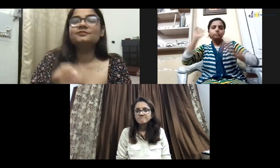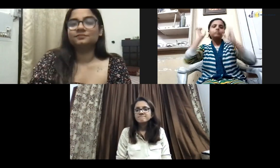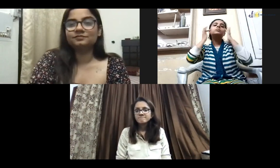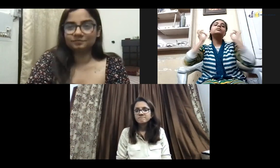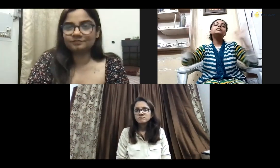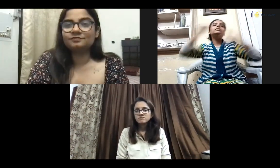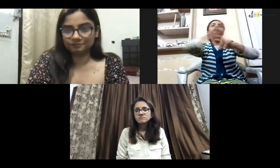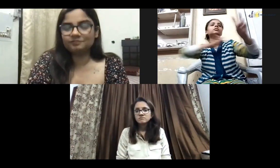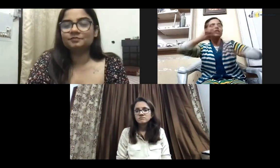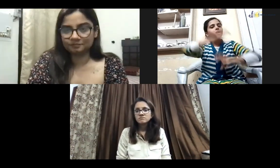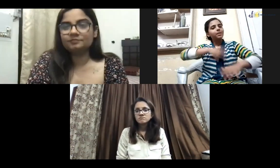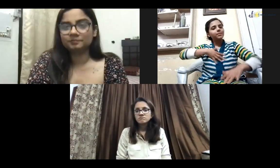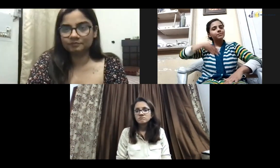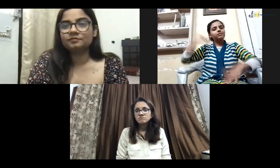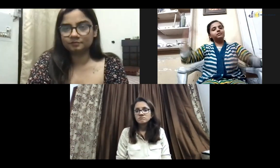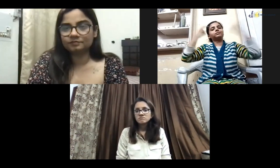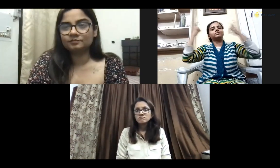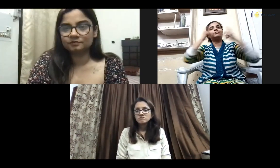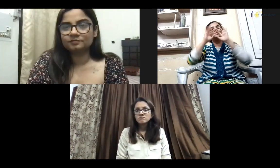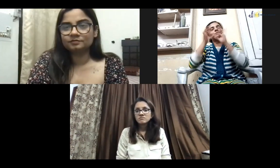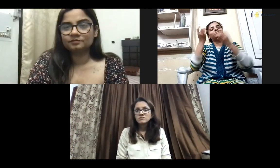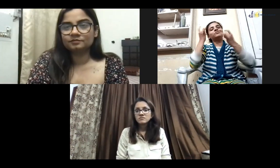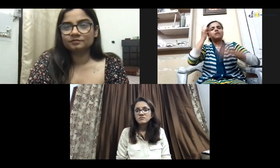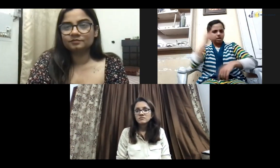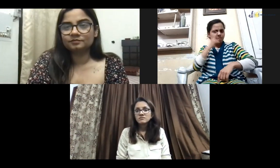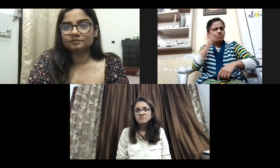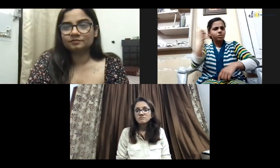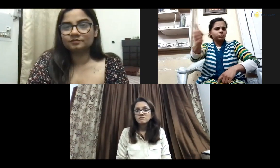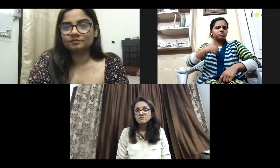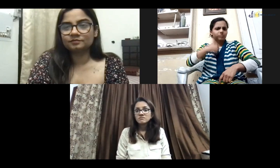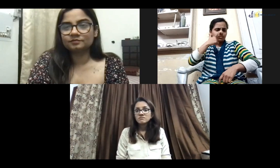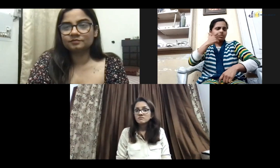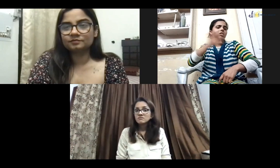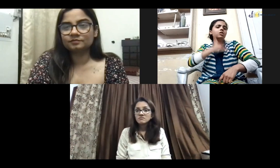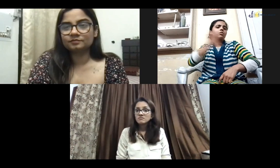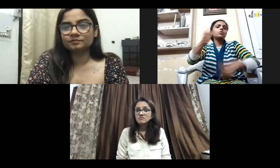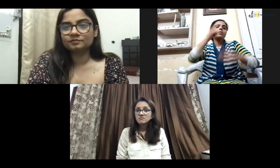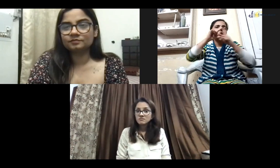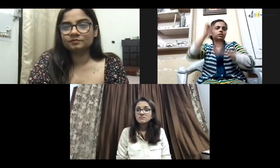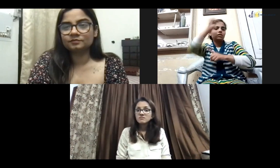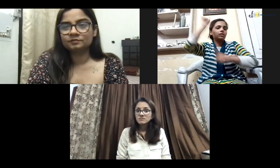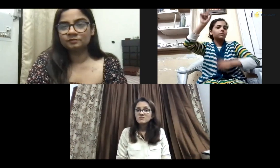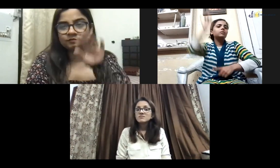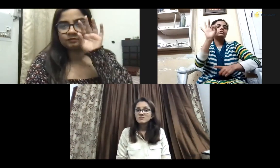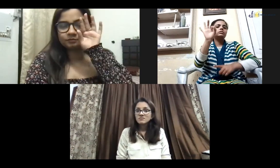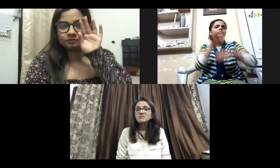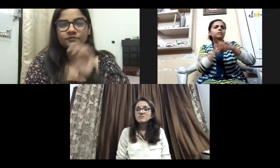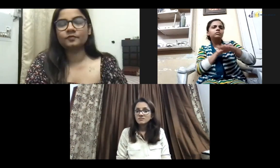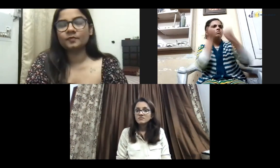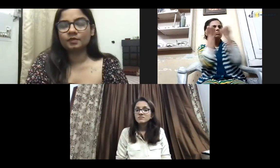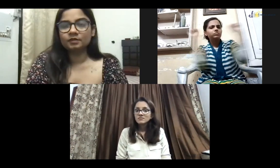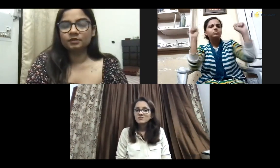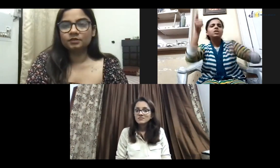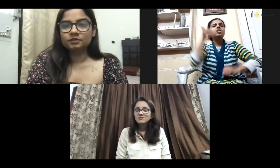are so lusty, and they will stare us. My father my mother is